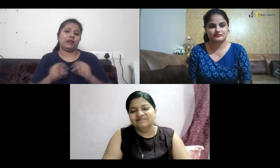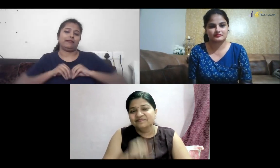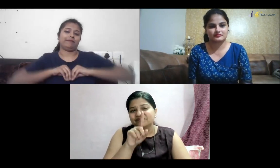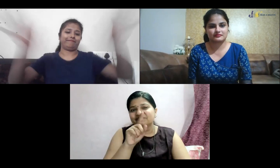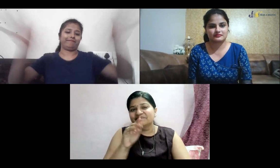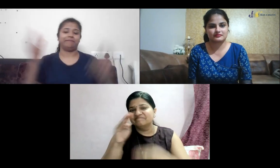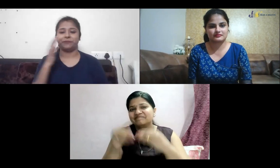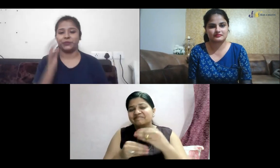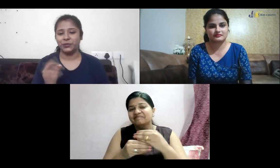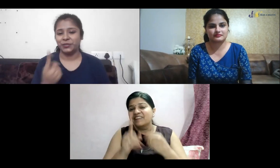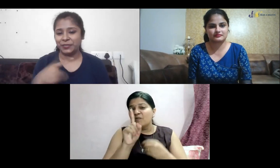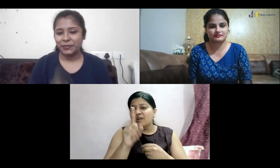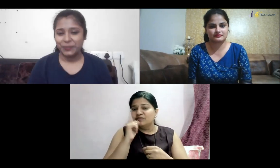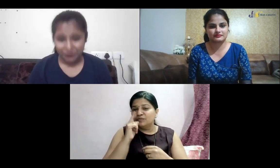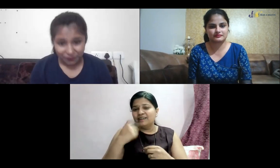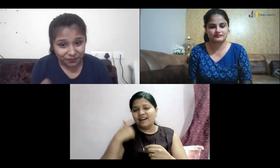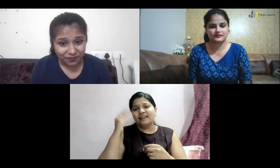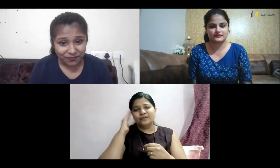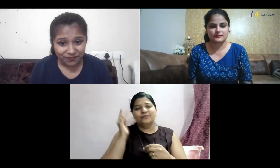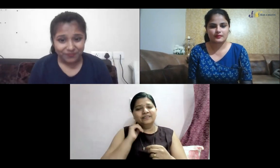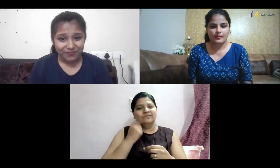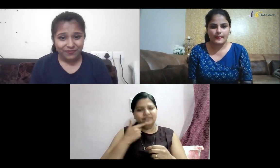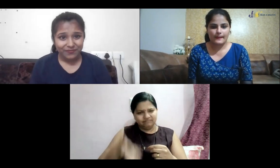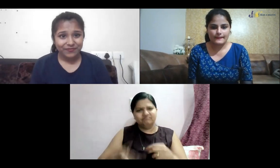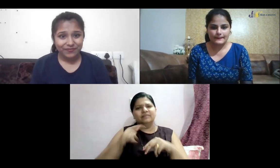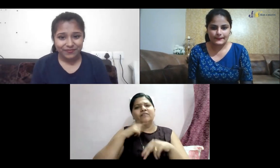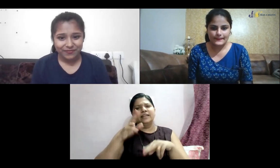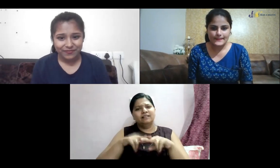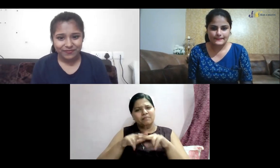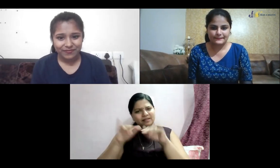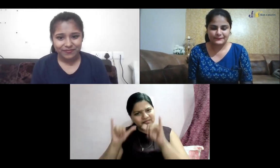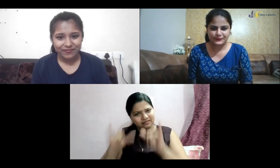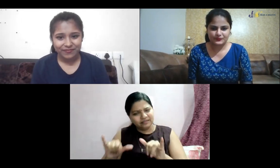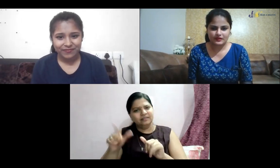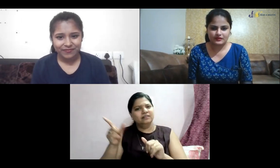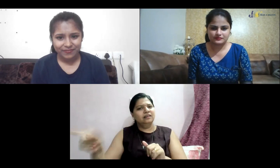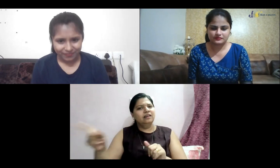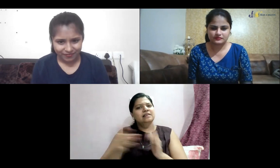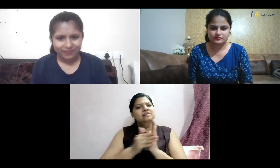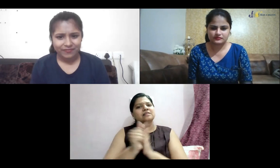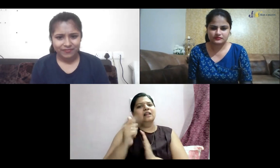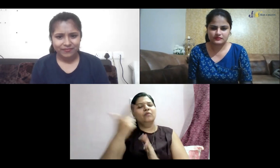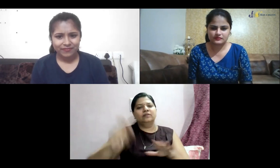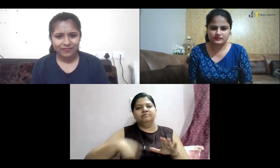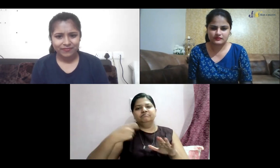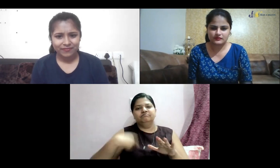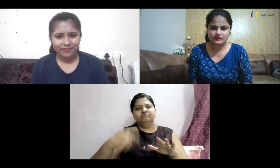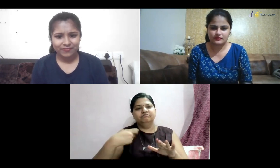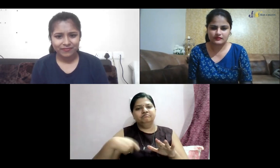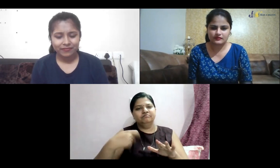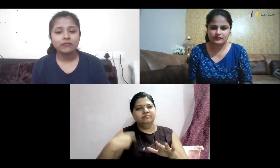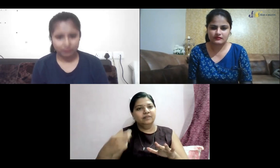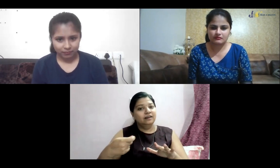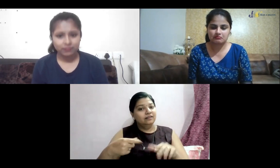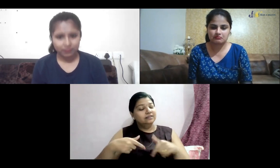women can do. We have to spread the awareness about it. Yes, right. So they can do how they